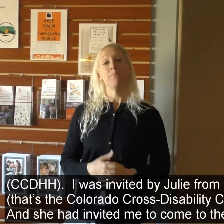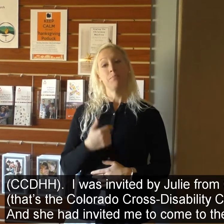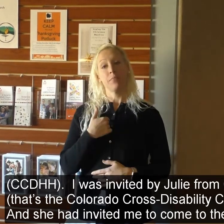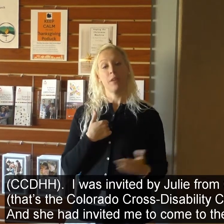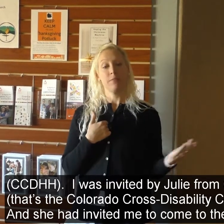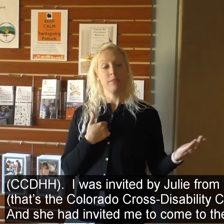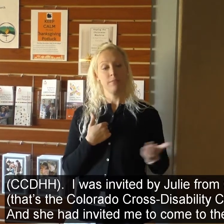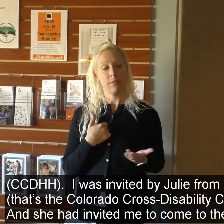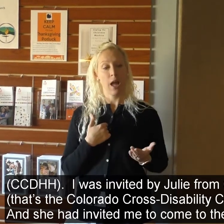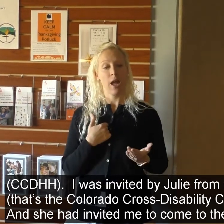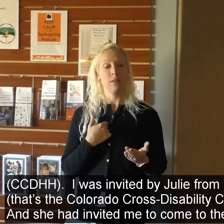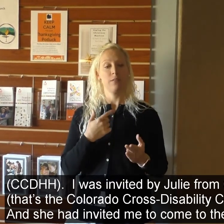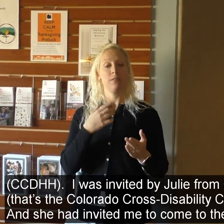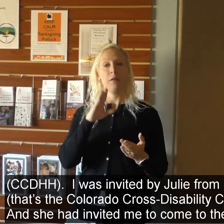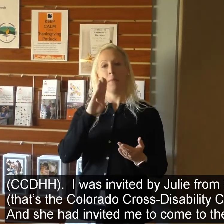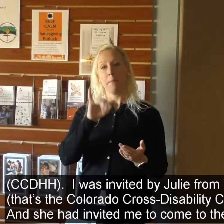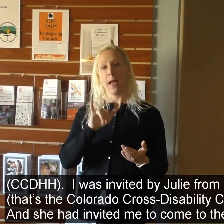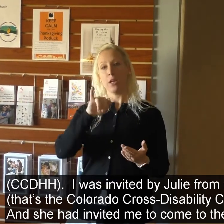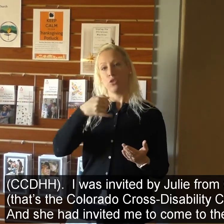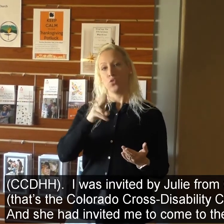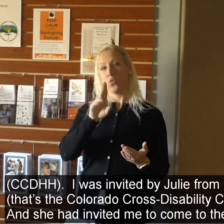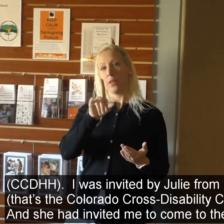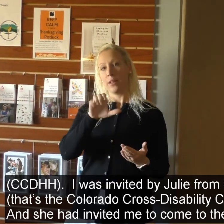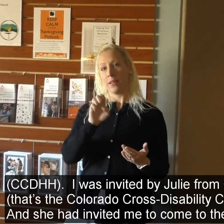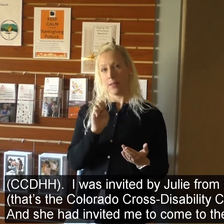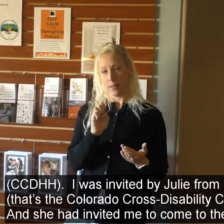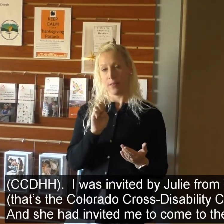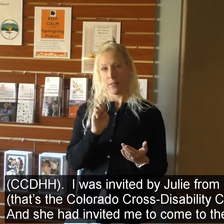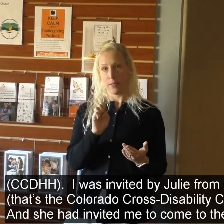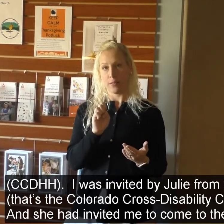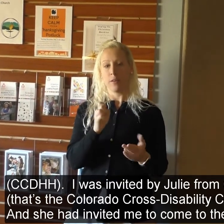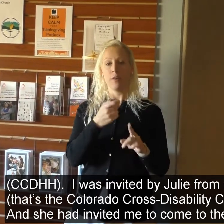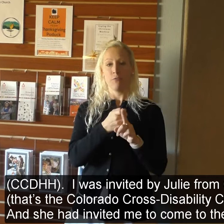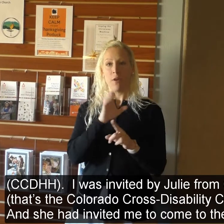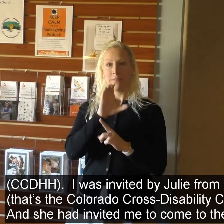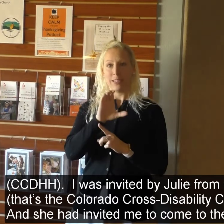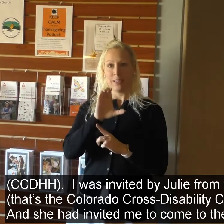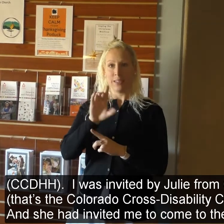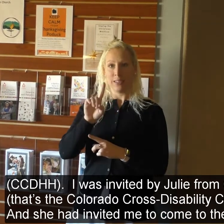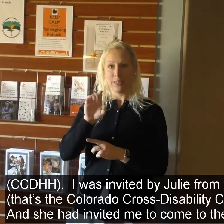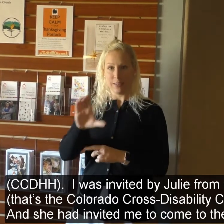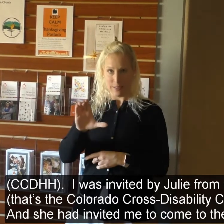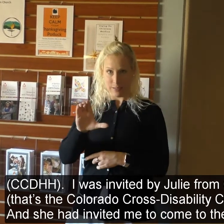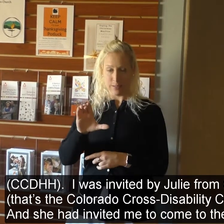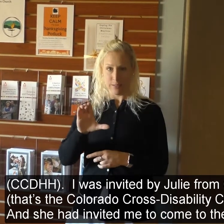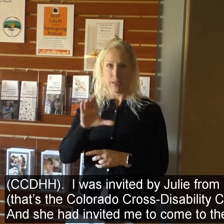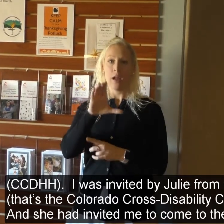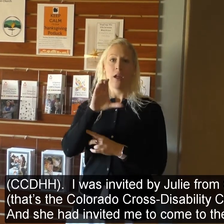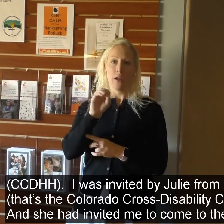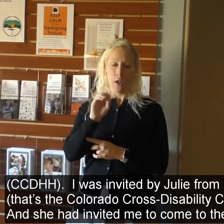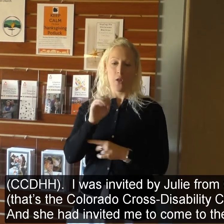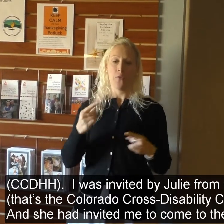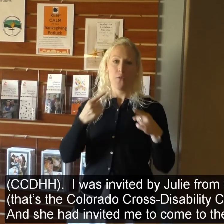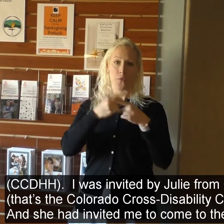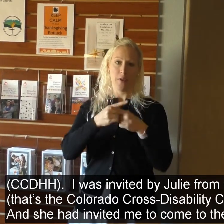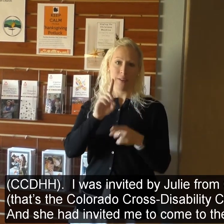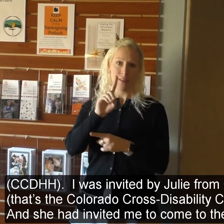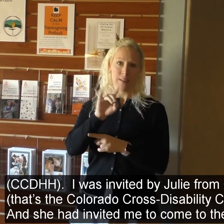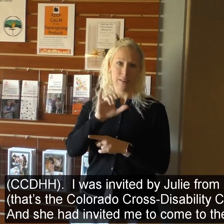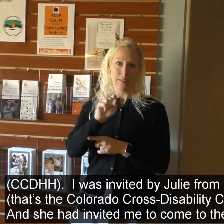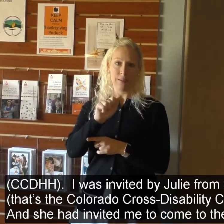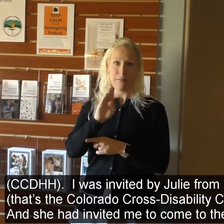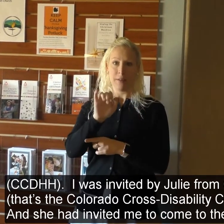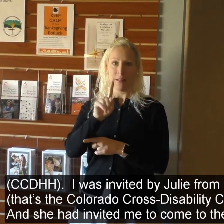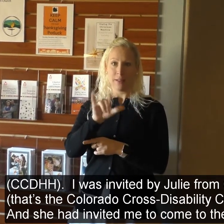CCDHH. And I was invited by Julie from CCDC. That's